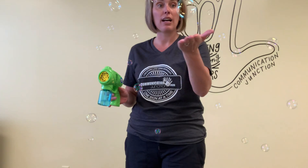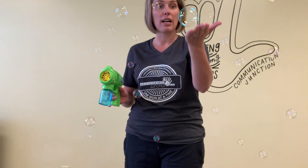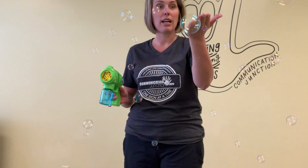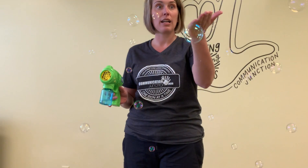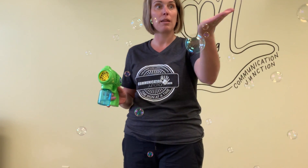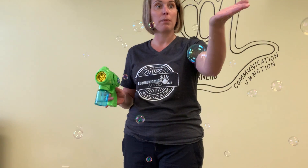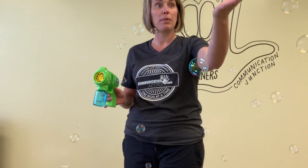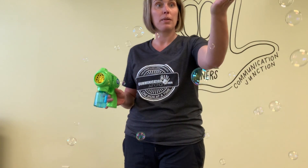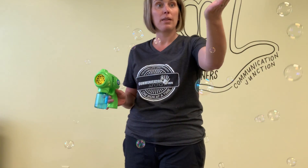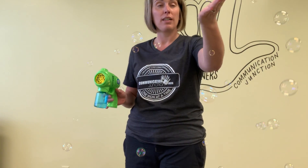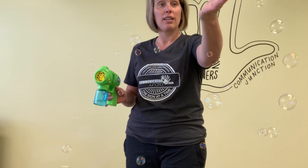pop,